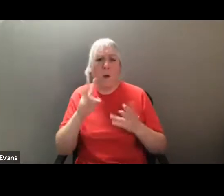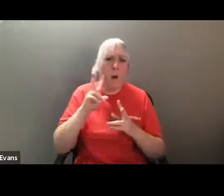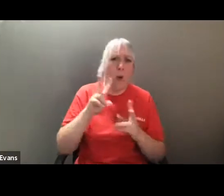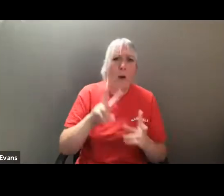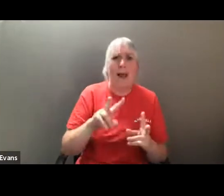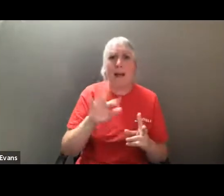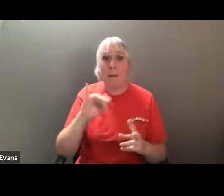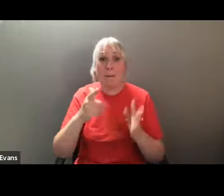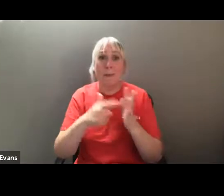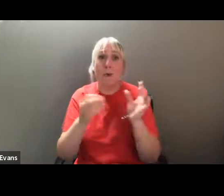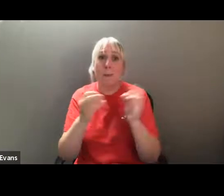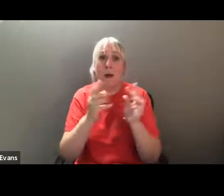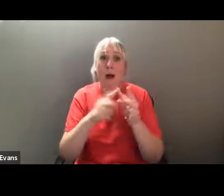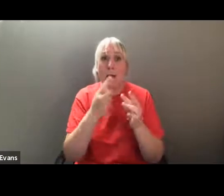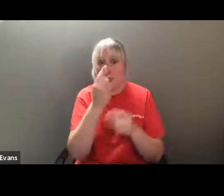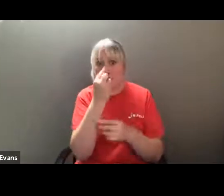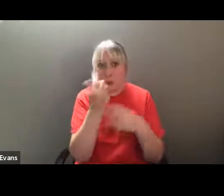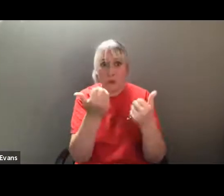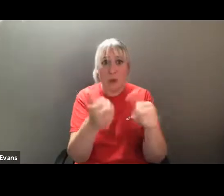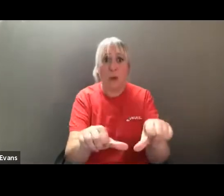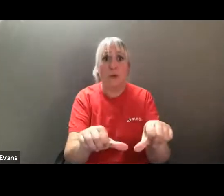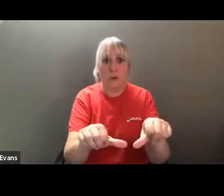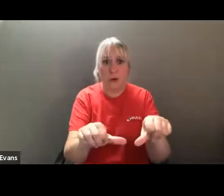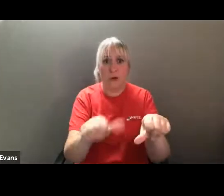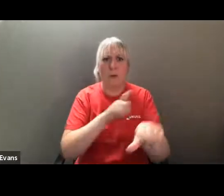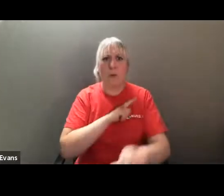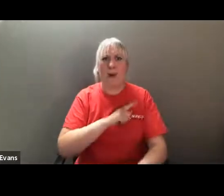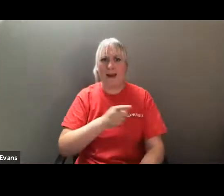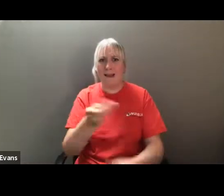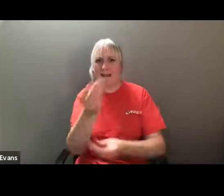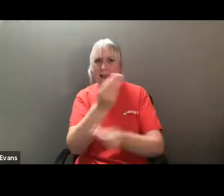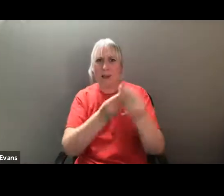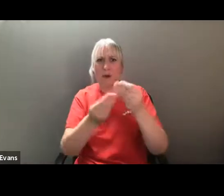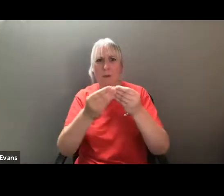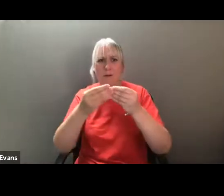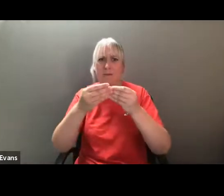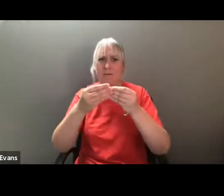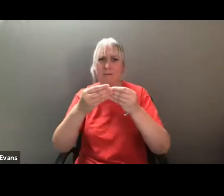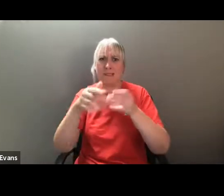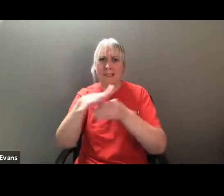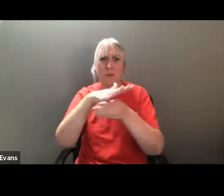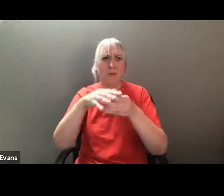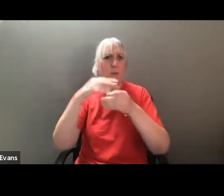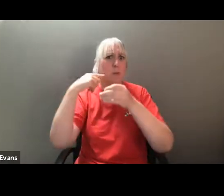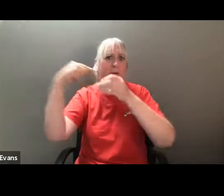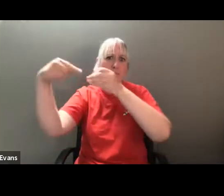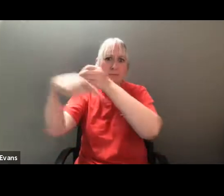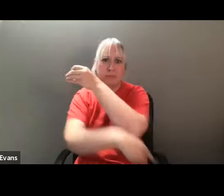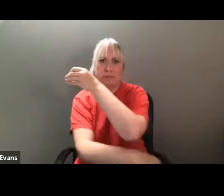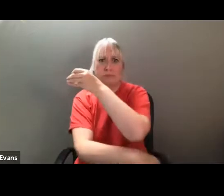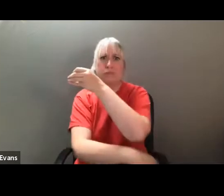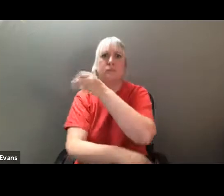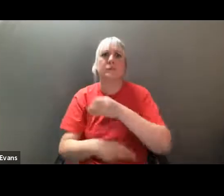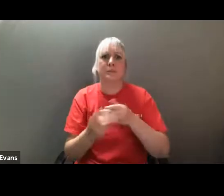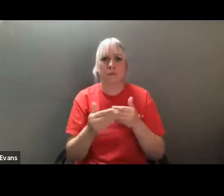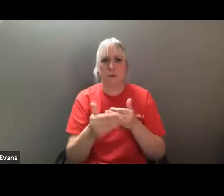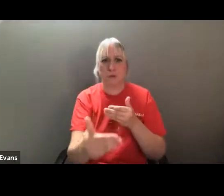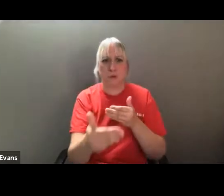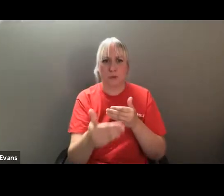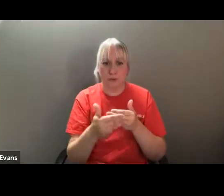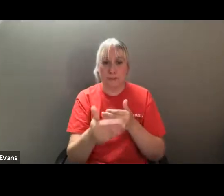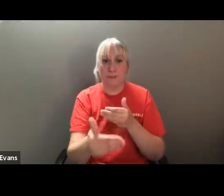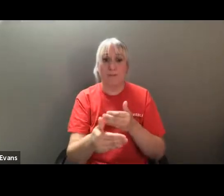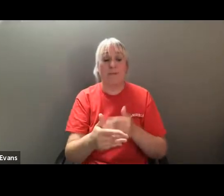potential solution in what looks to be a major economic downturn. It can seem like a simple and straightforward answer to providing people with